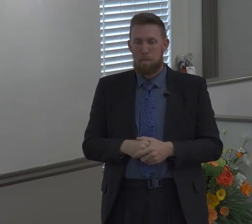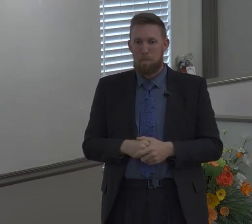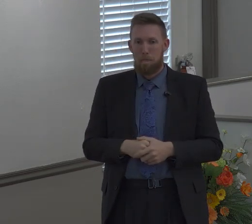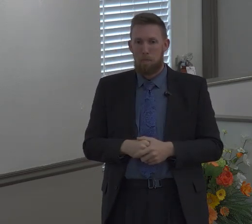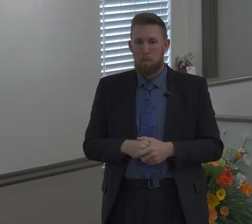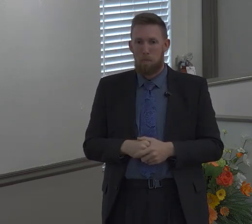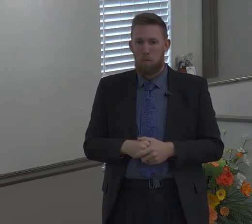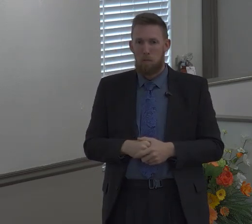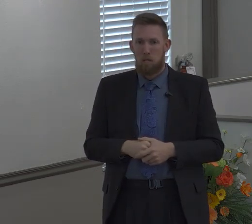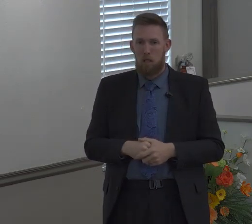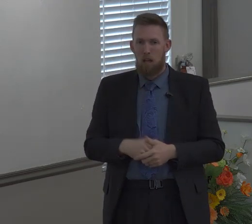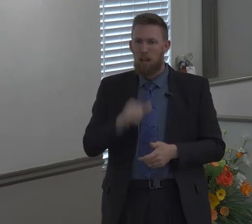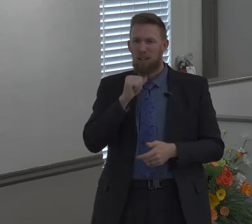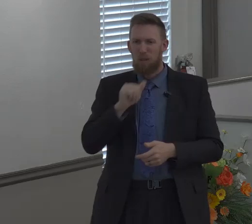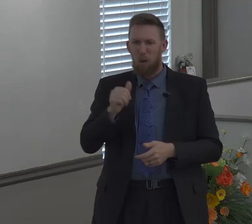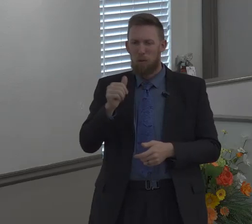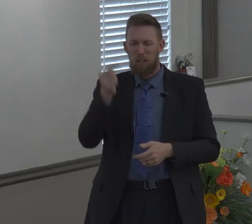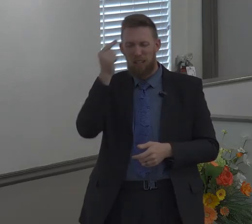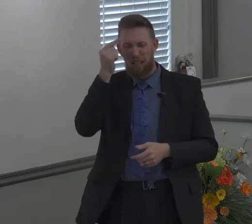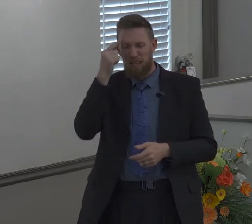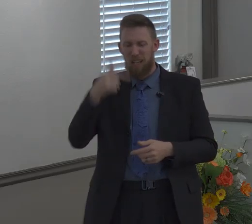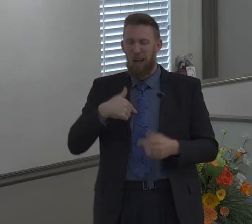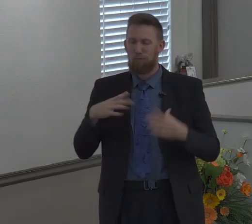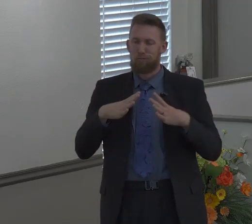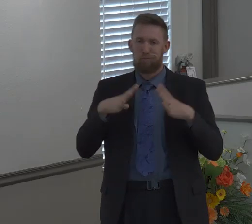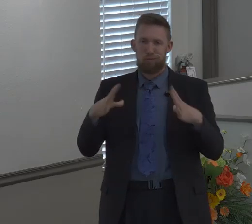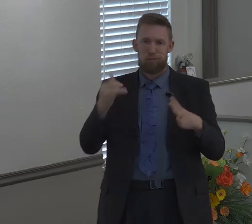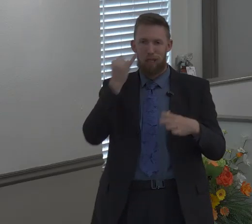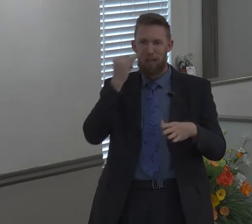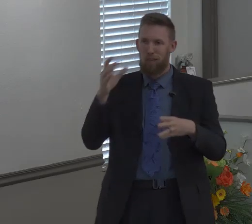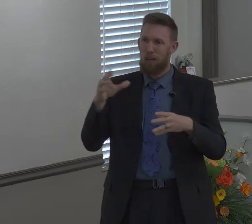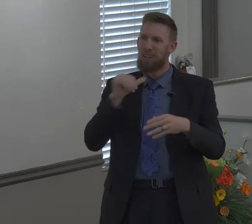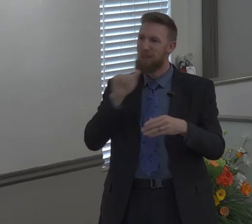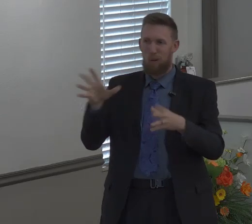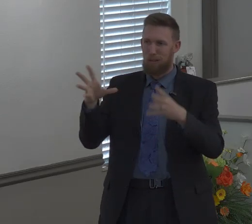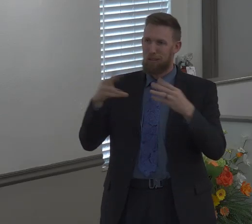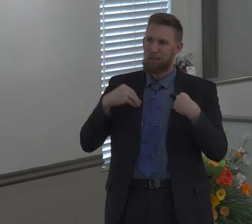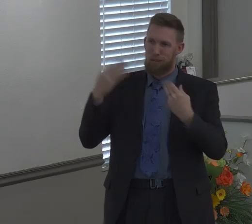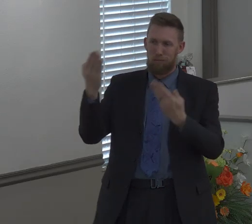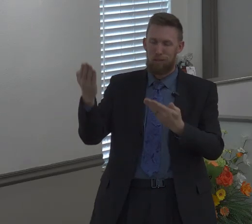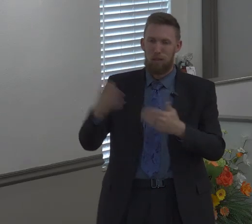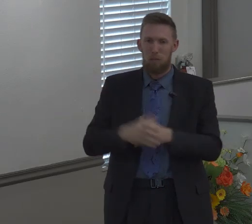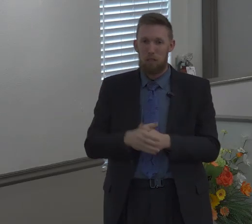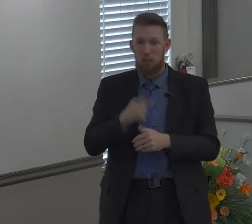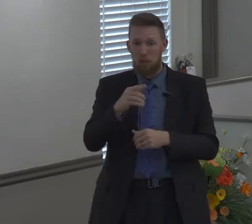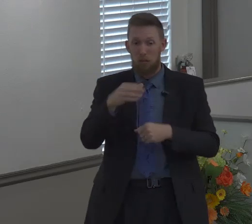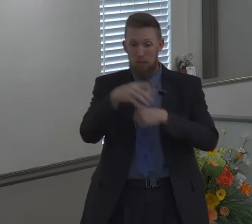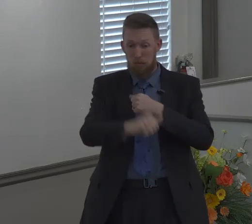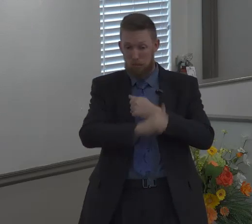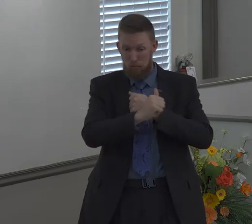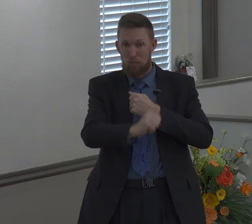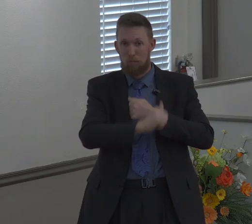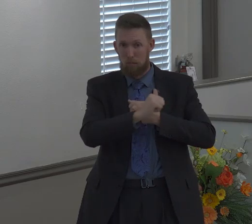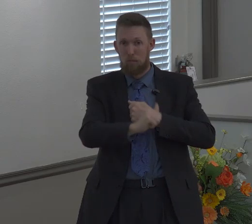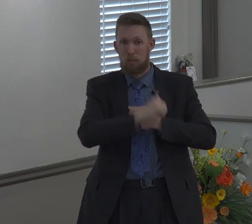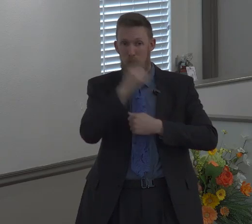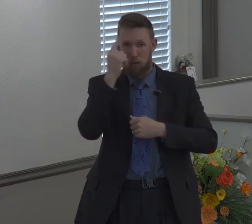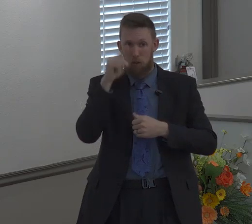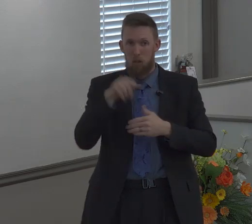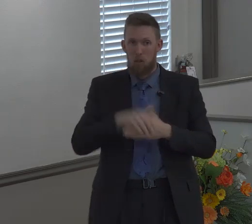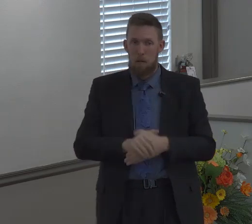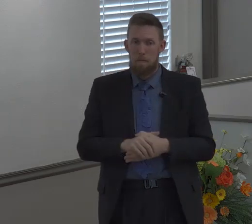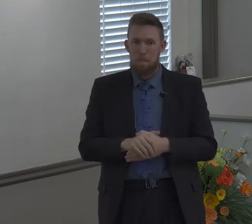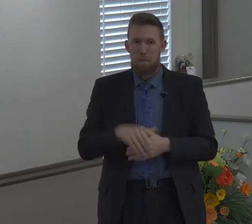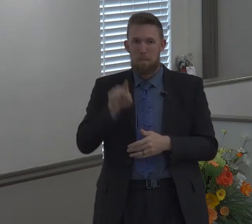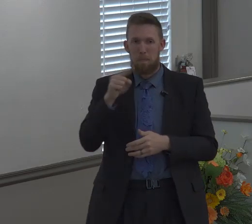you're A-okay if you don't do that. Because you're in peril. You're in peril. 1